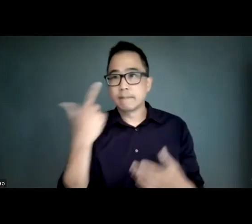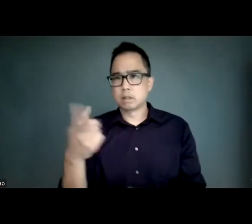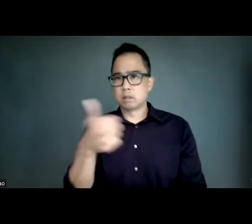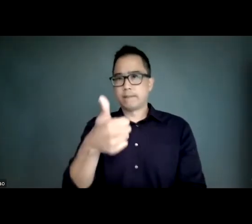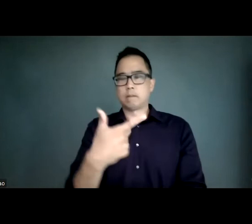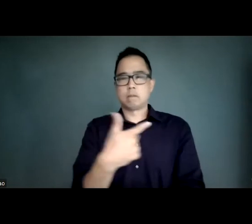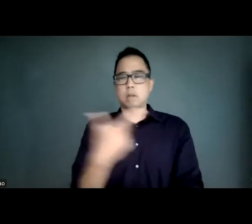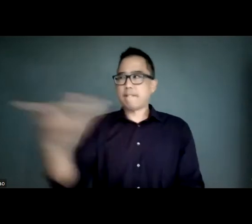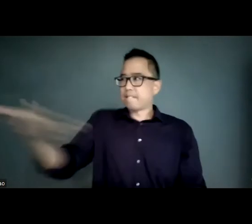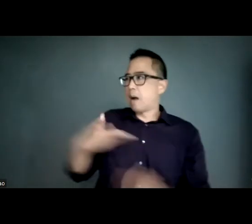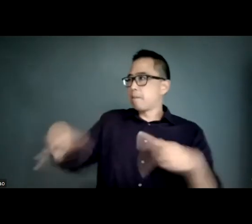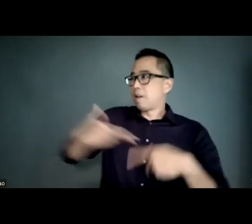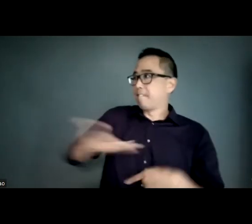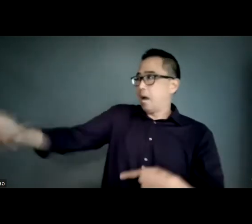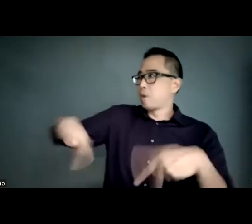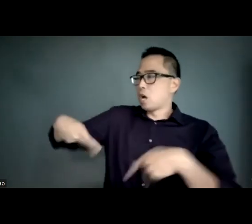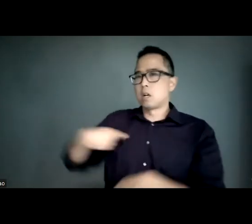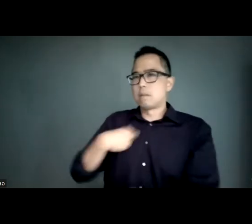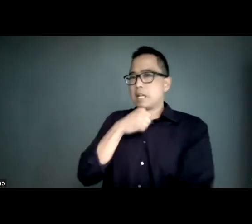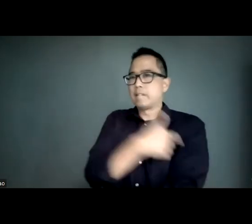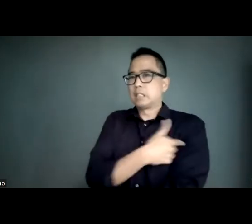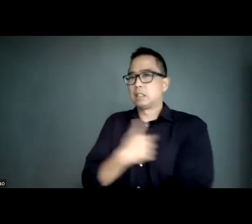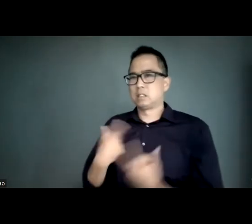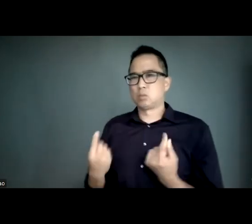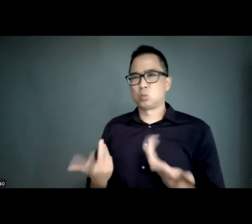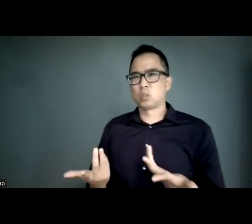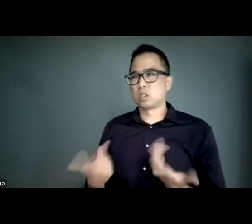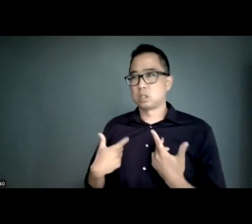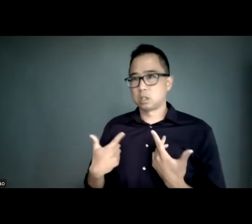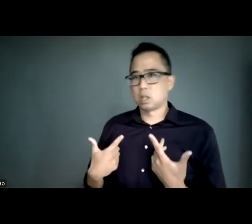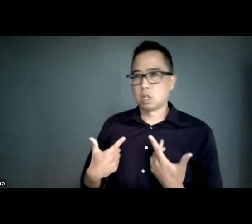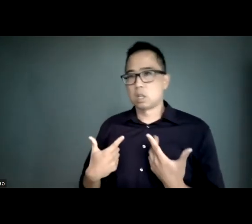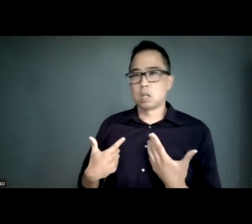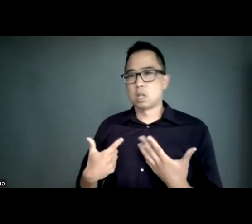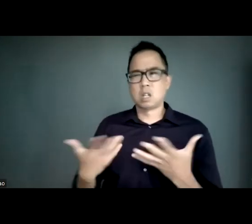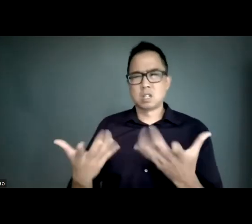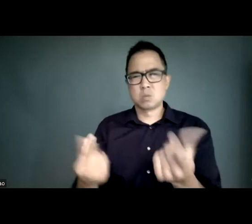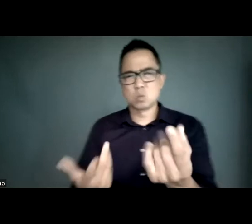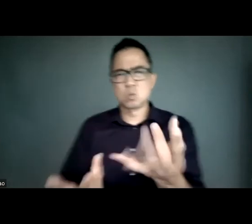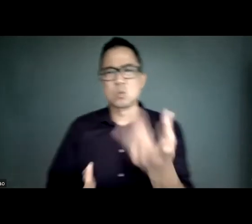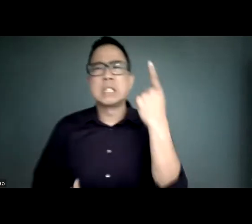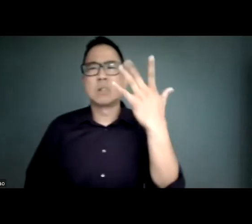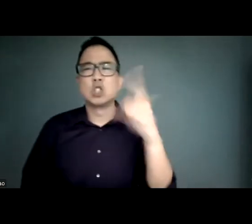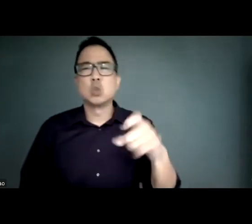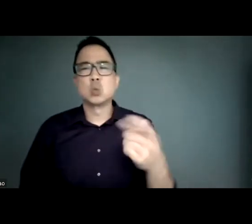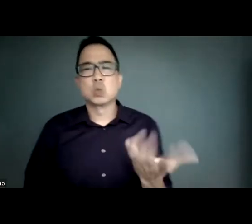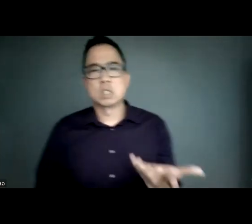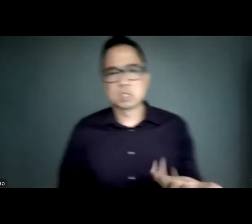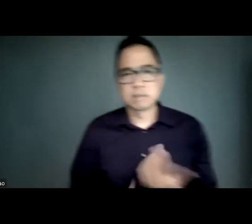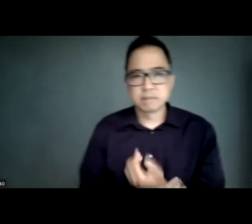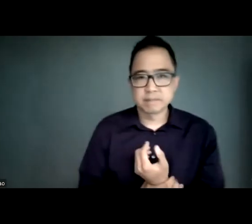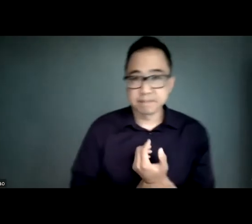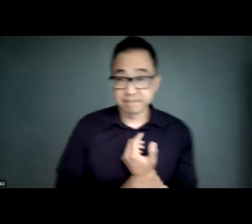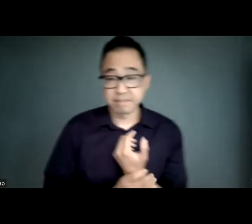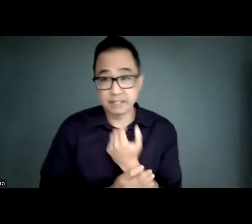So what should you do? What should you do if you're not vaccinated? Or you're caring for someone who's at risk? Should you let that unvaccinated person